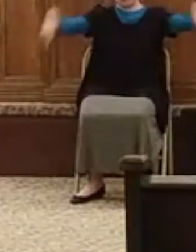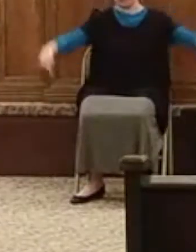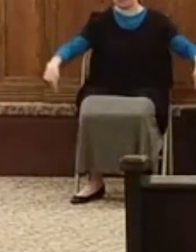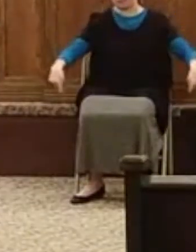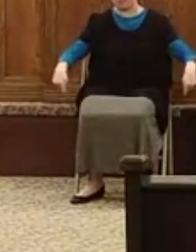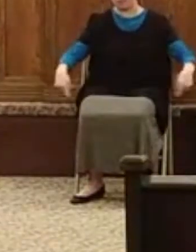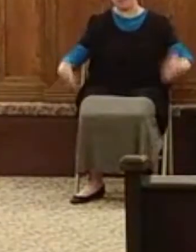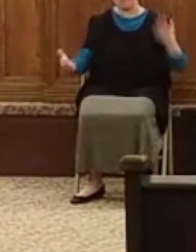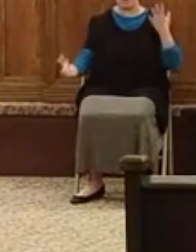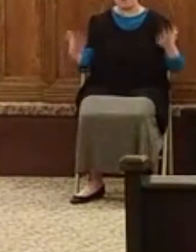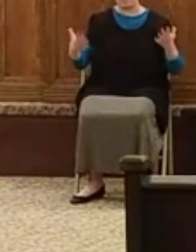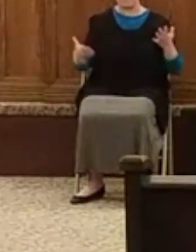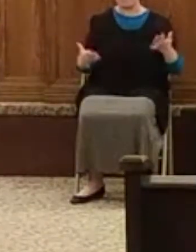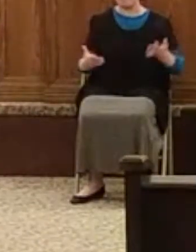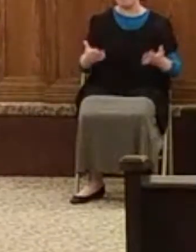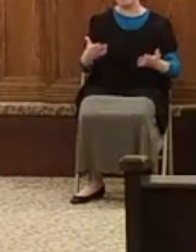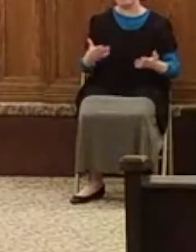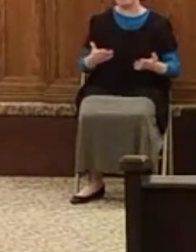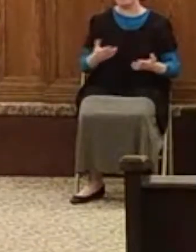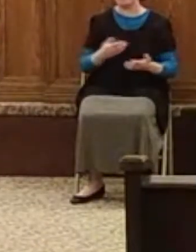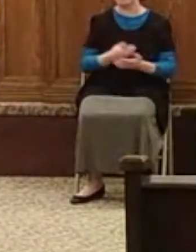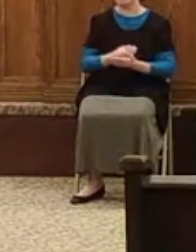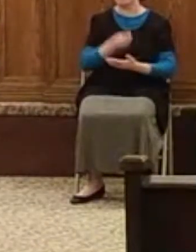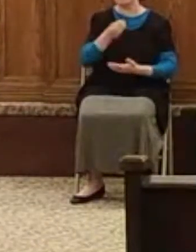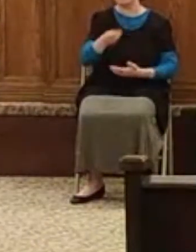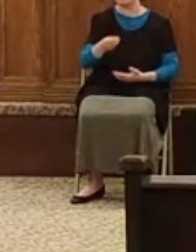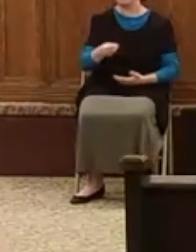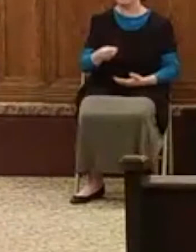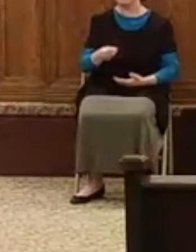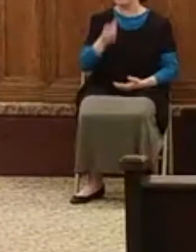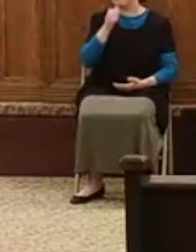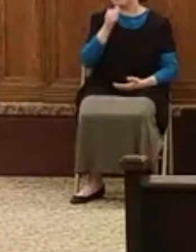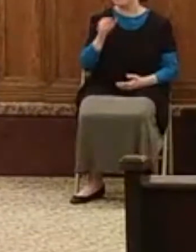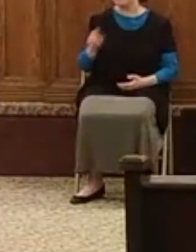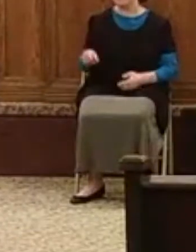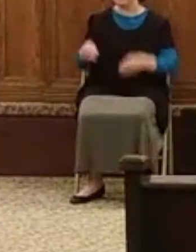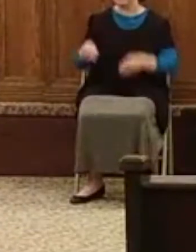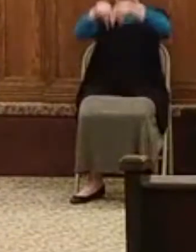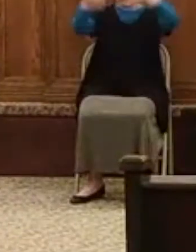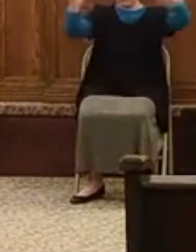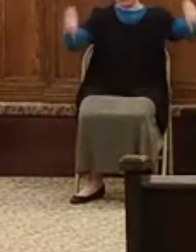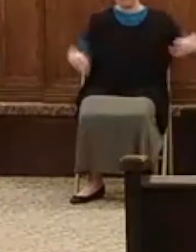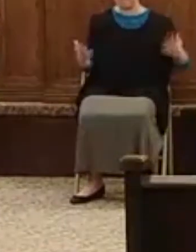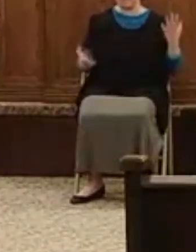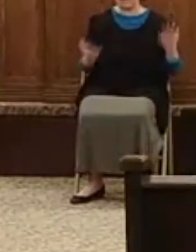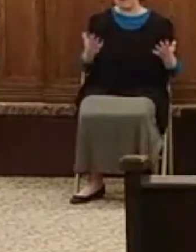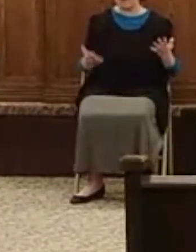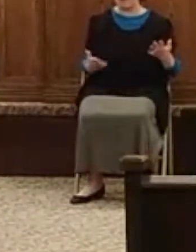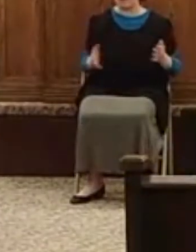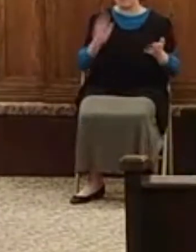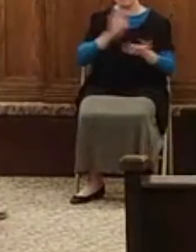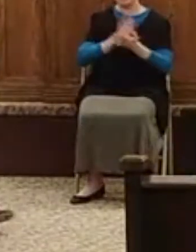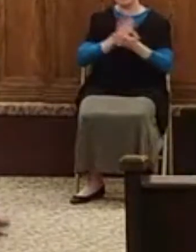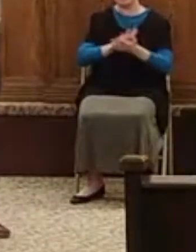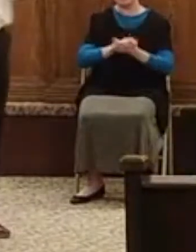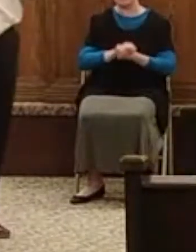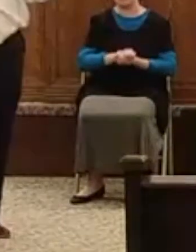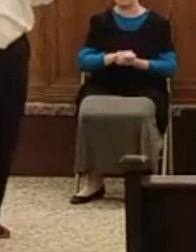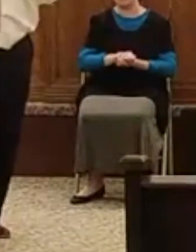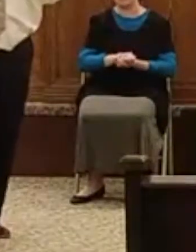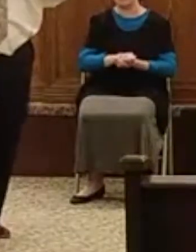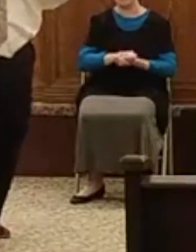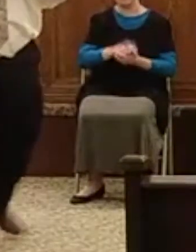pulpit. It might be in a convenience store. It don't mean you got to have a pulpit. It might be in a